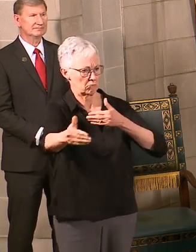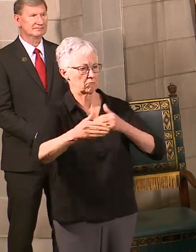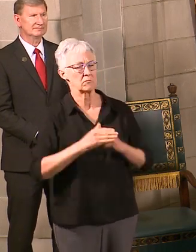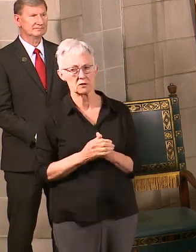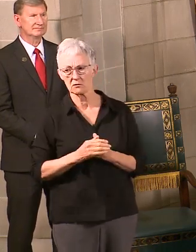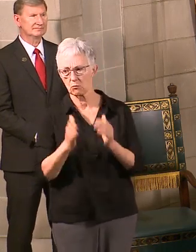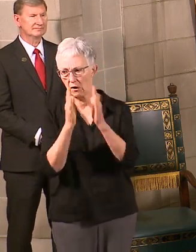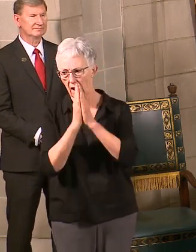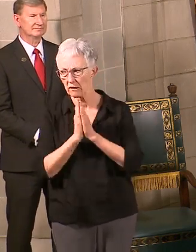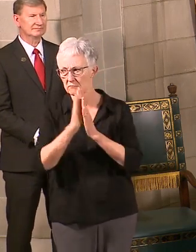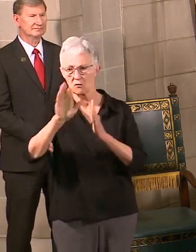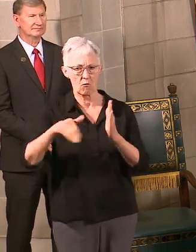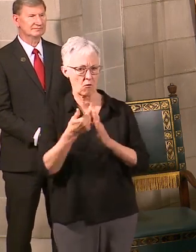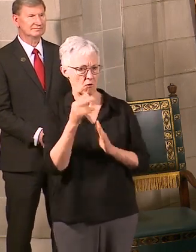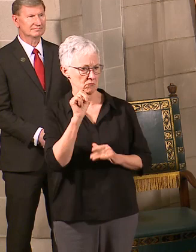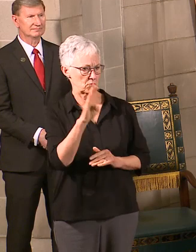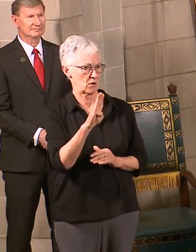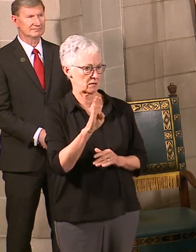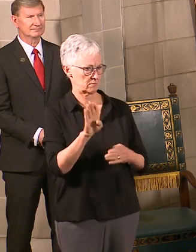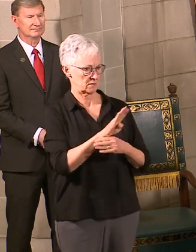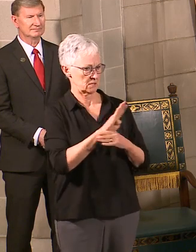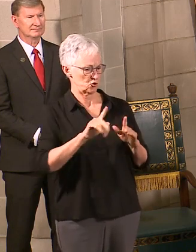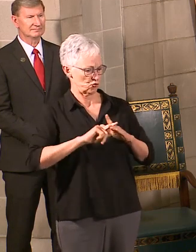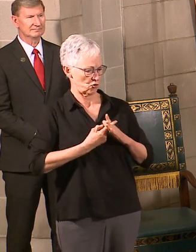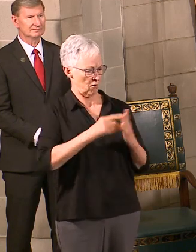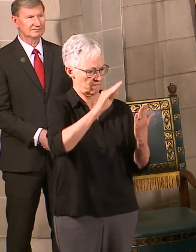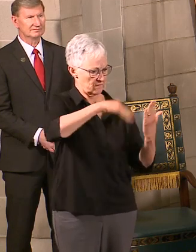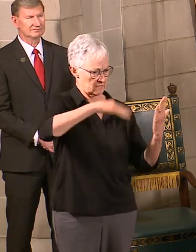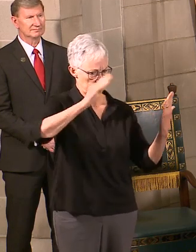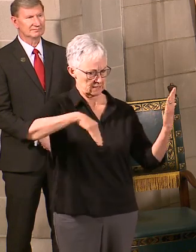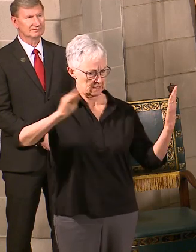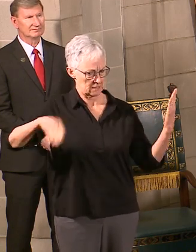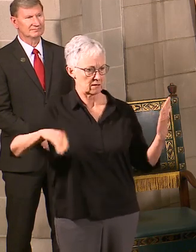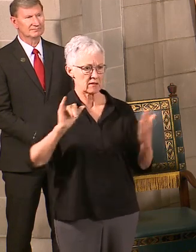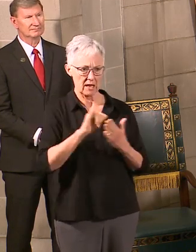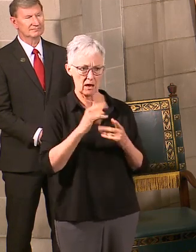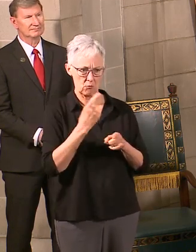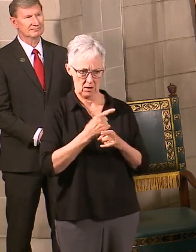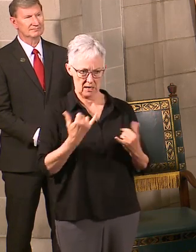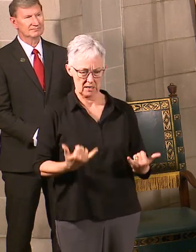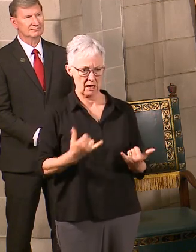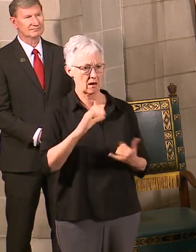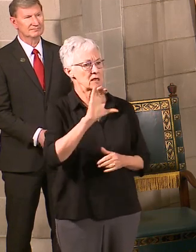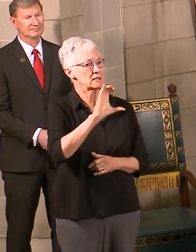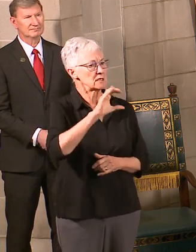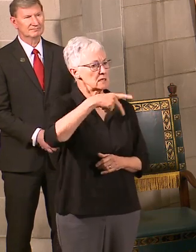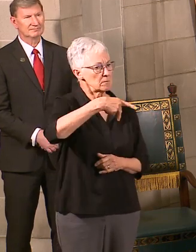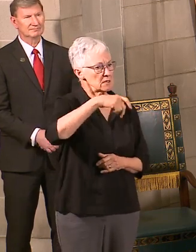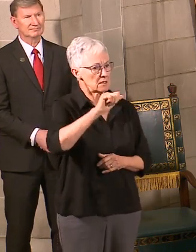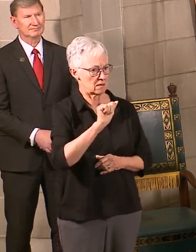filling this out right away. We have a website. It is